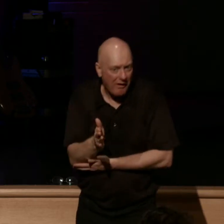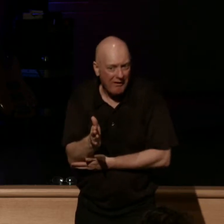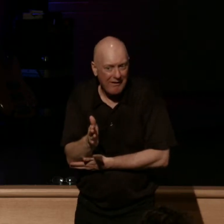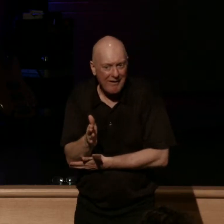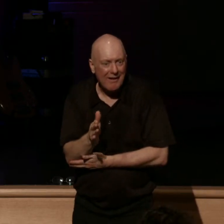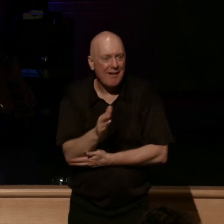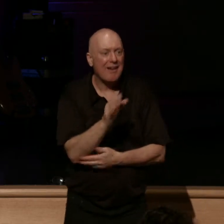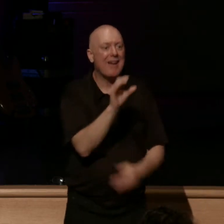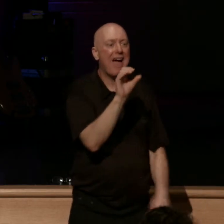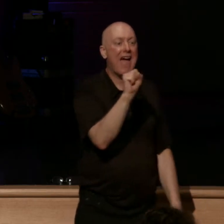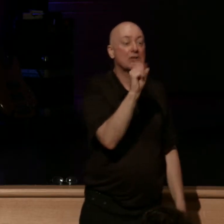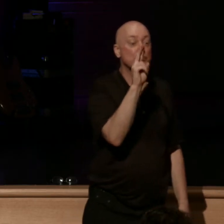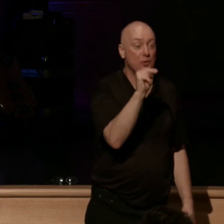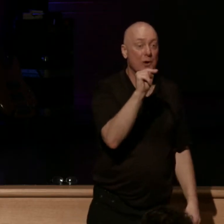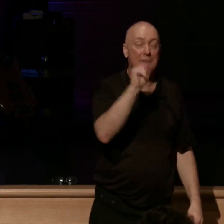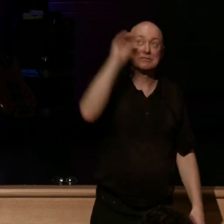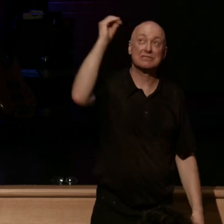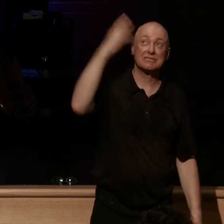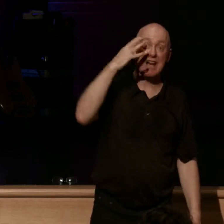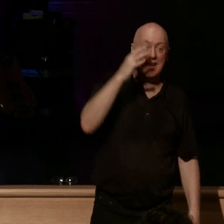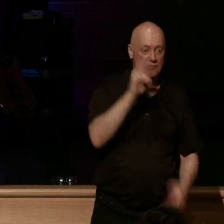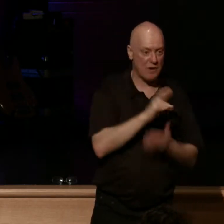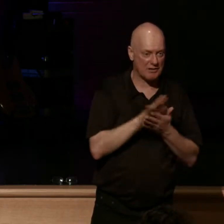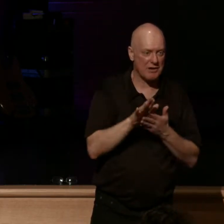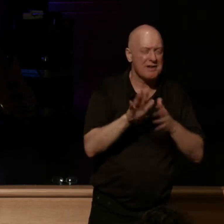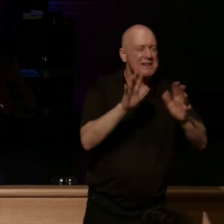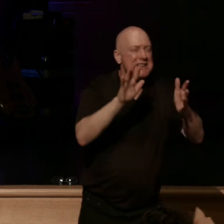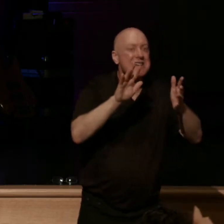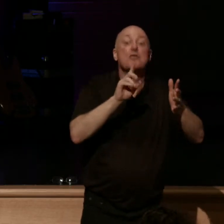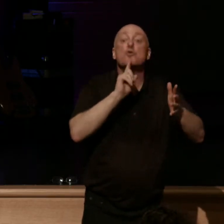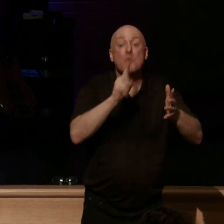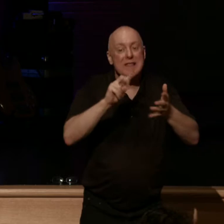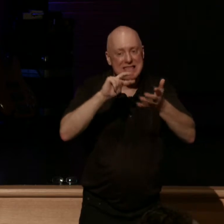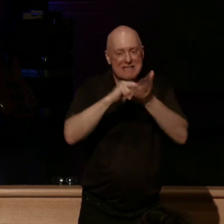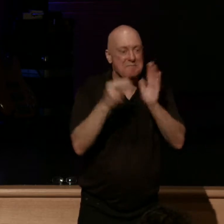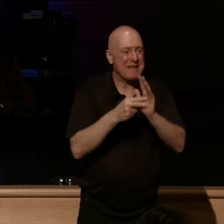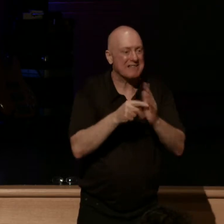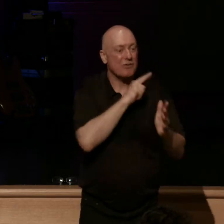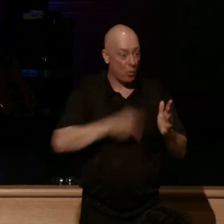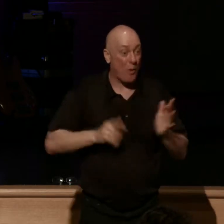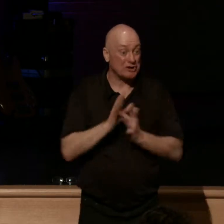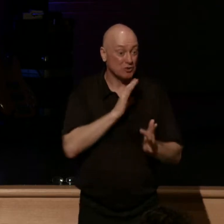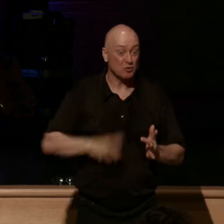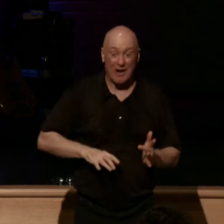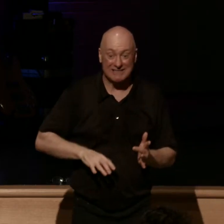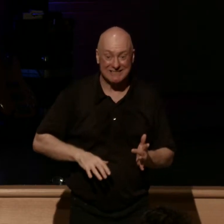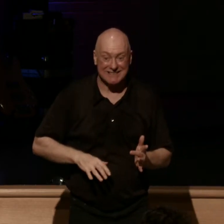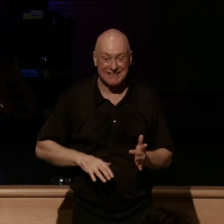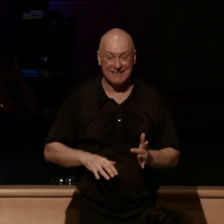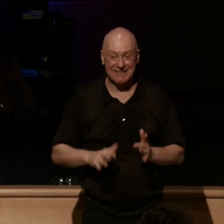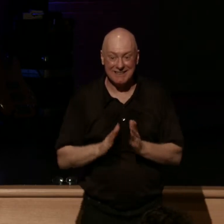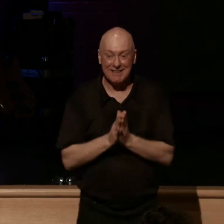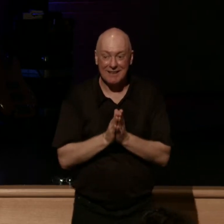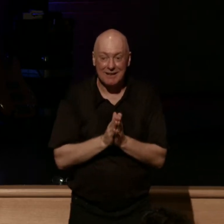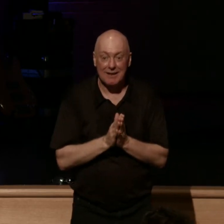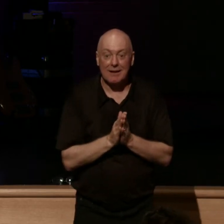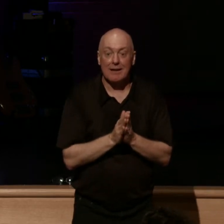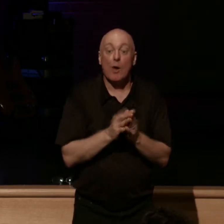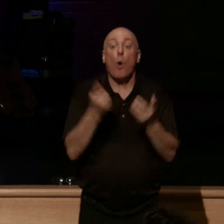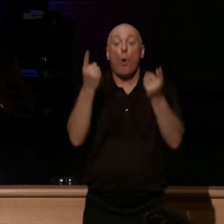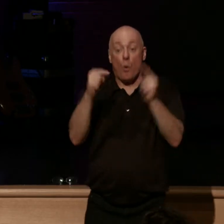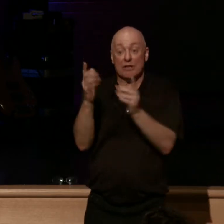son, S-U-N, the son of righteousness, I believe wholeheartedly this is reference to the Lord Jesus Christ, will rise